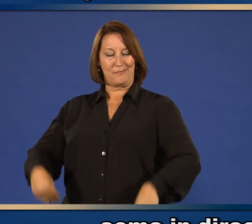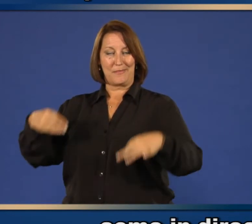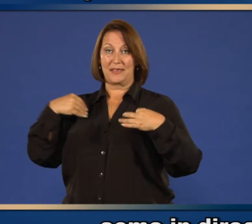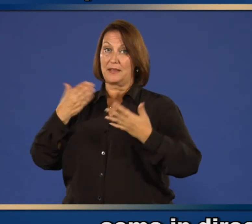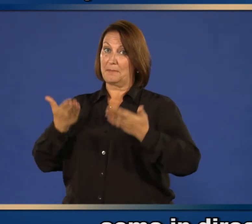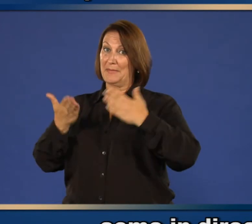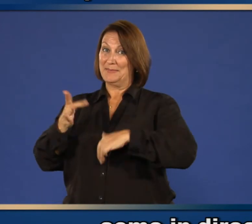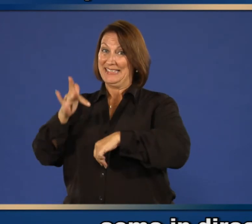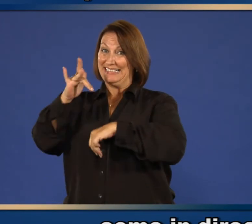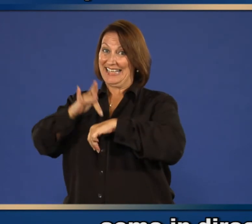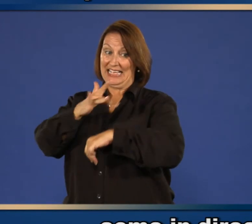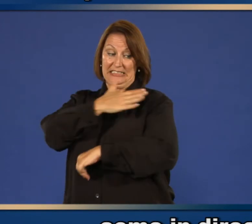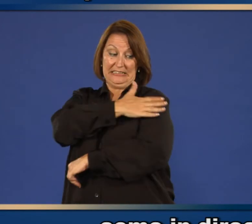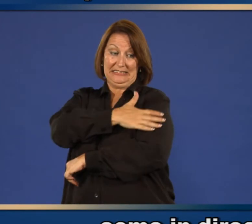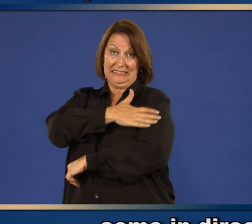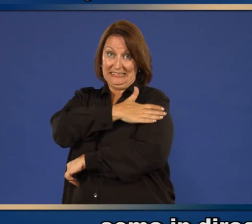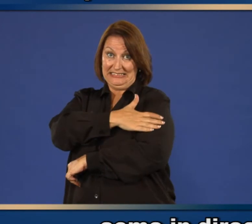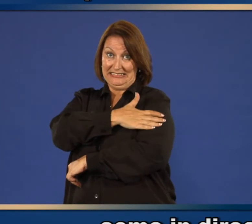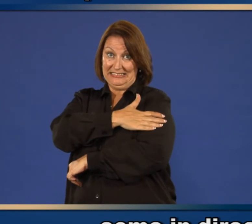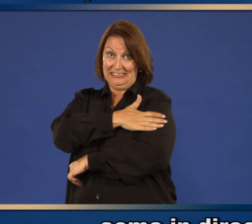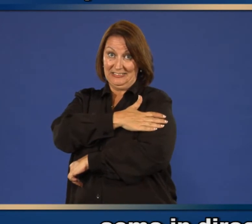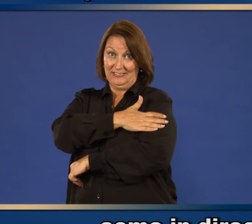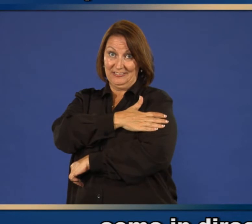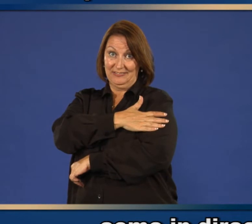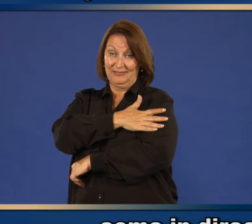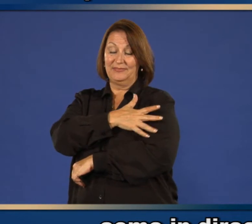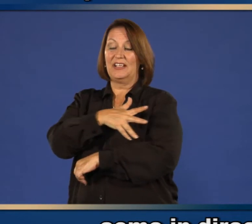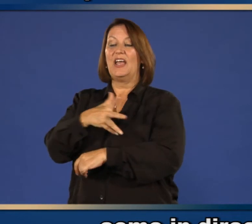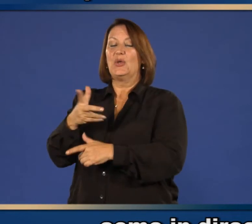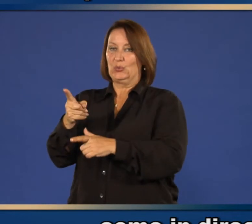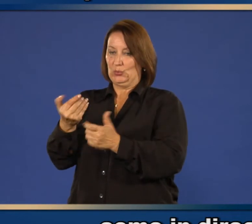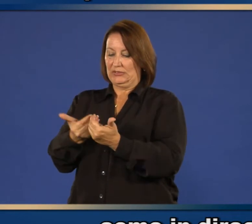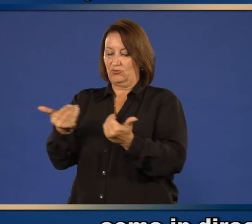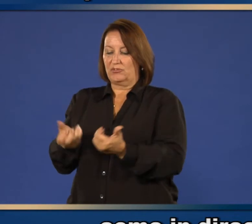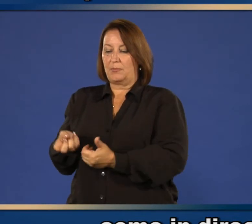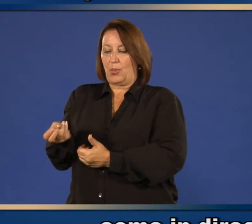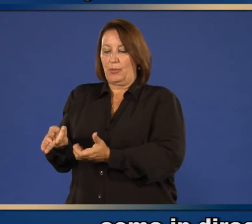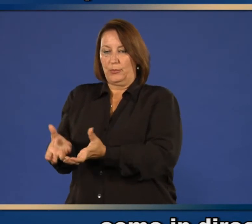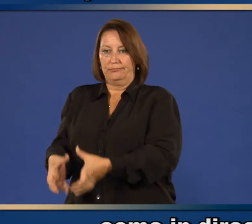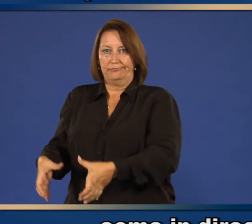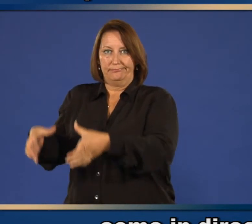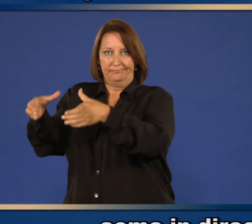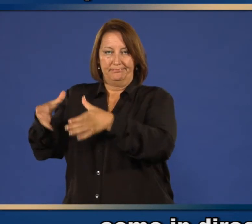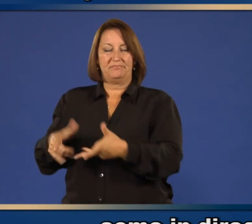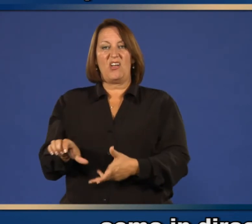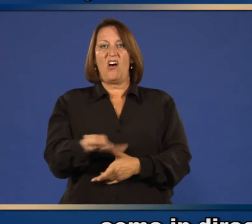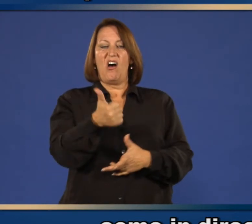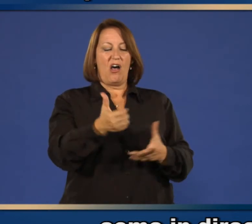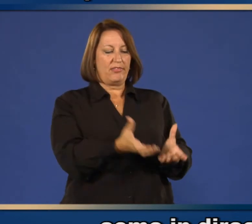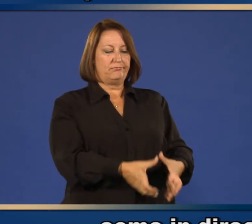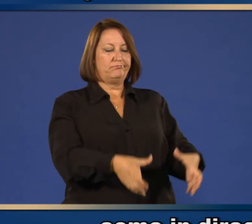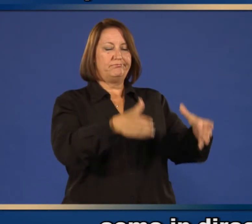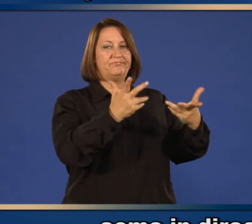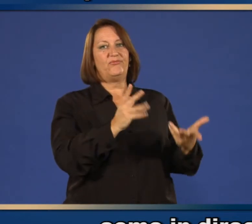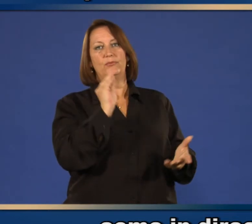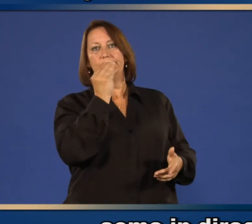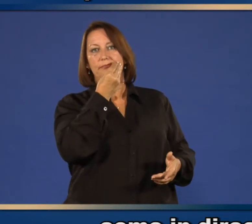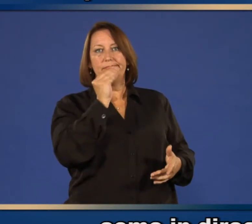direct contact with the vaccination site or drainage from the site.